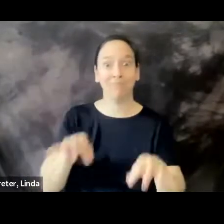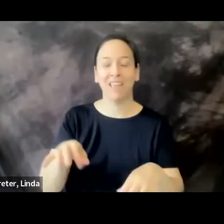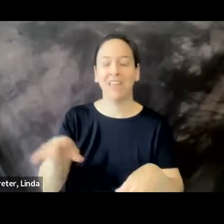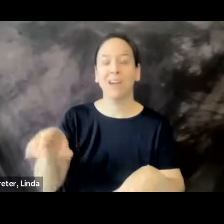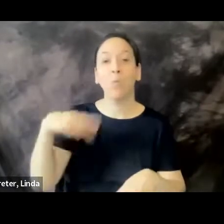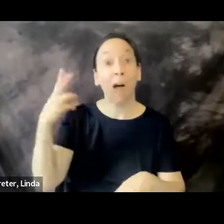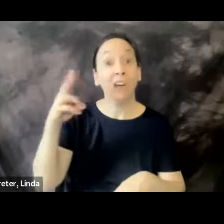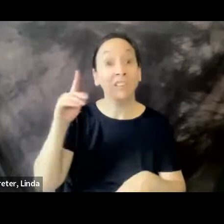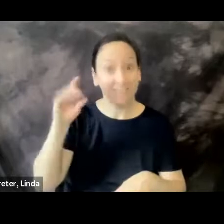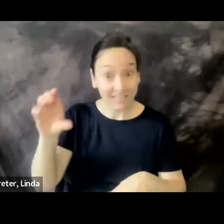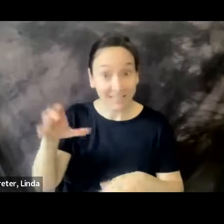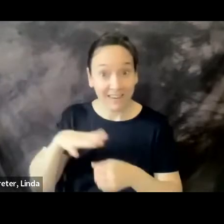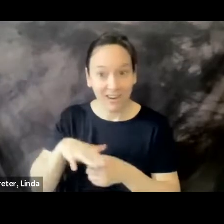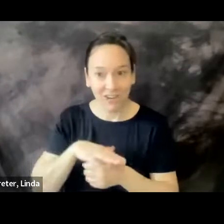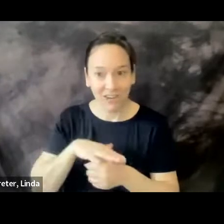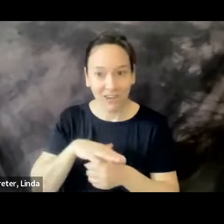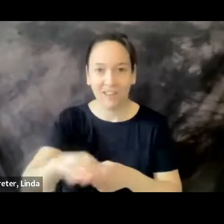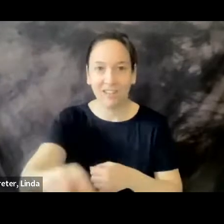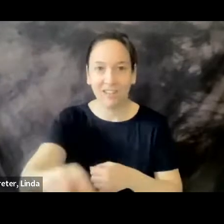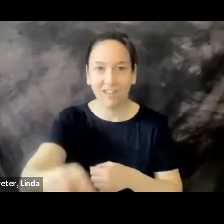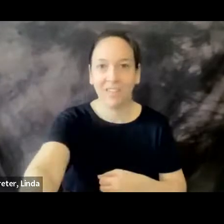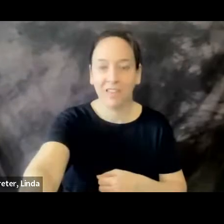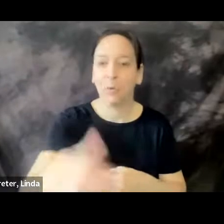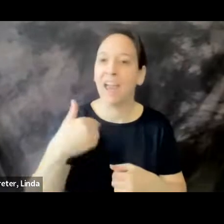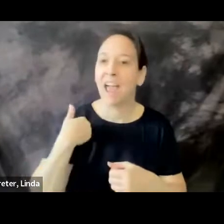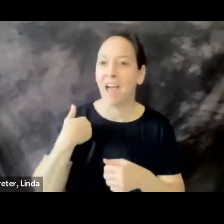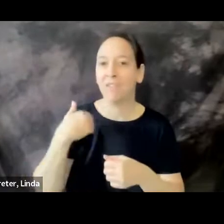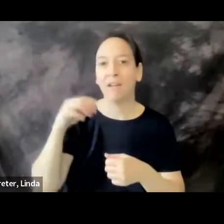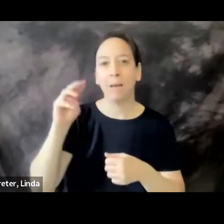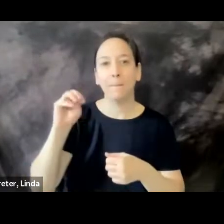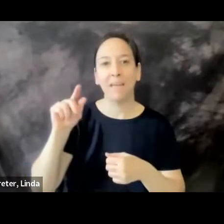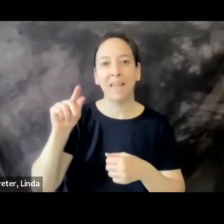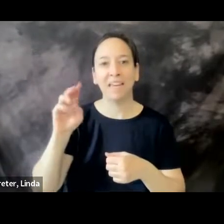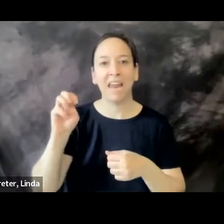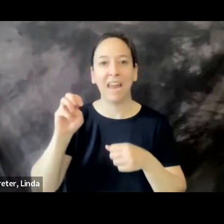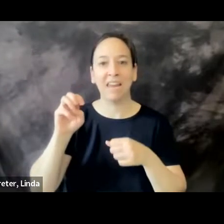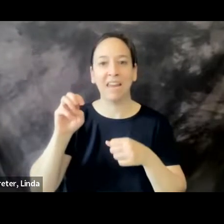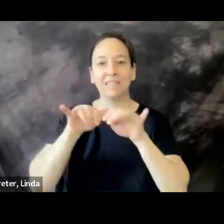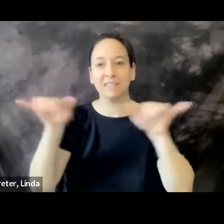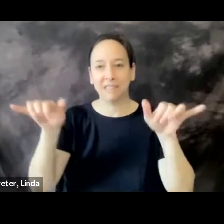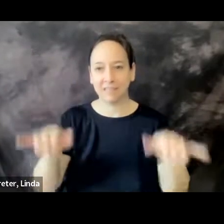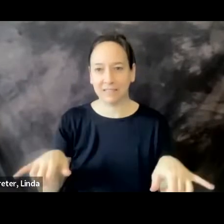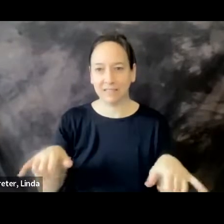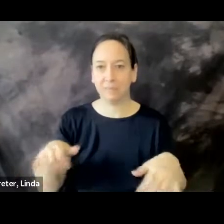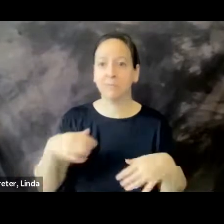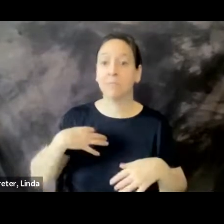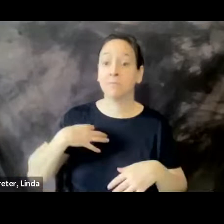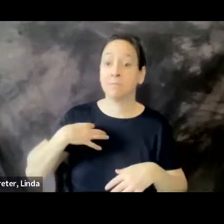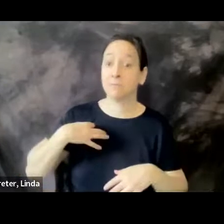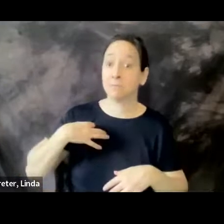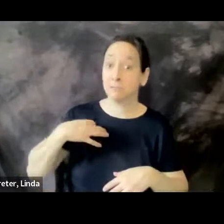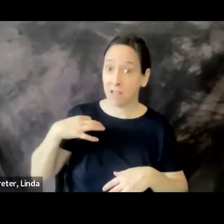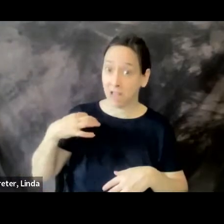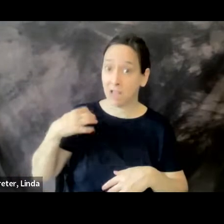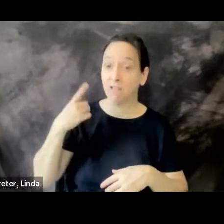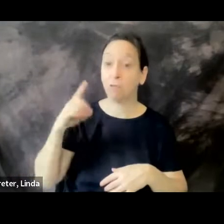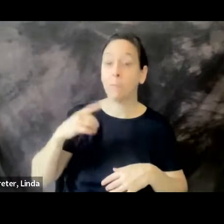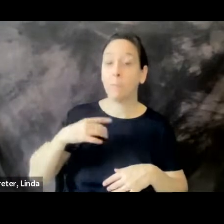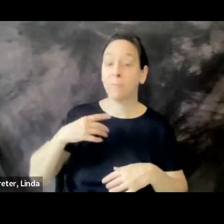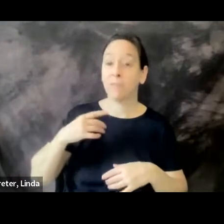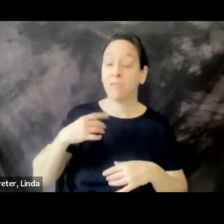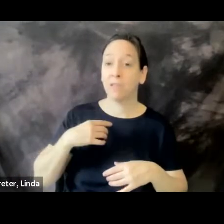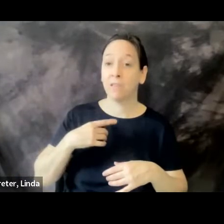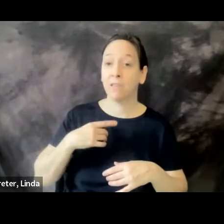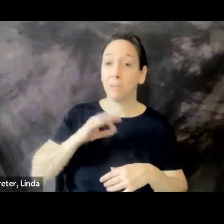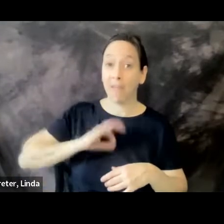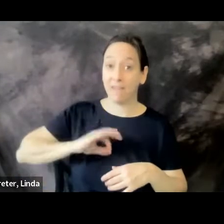have obviously the DC Medicaid system in which individuals can apply for benefits through the Medicaid program